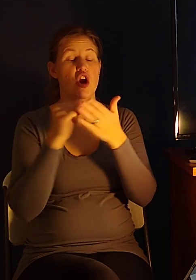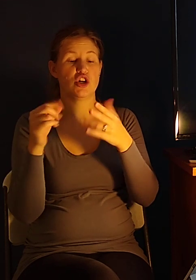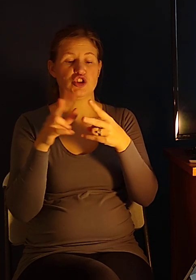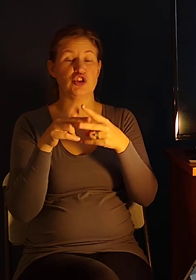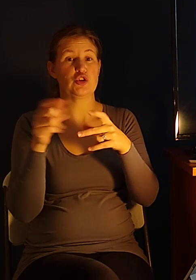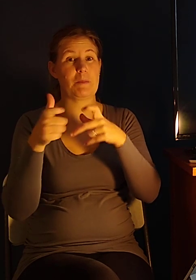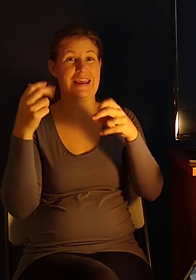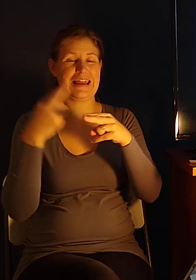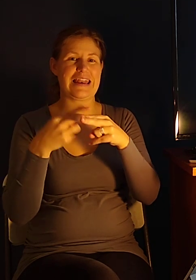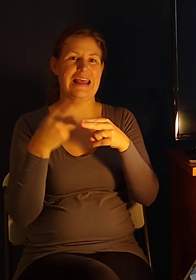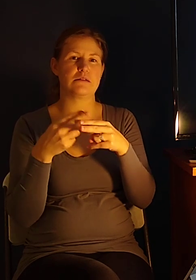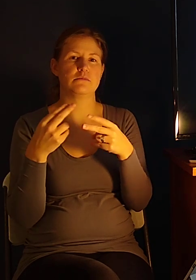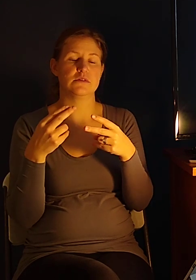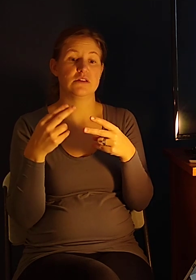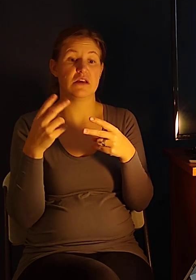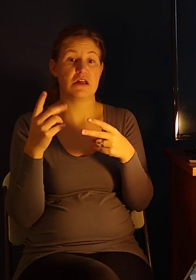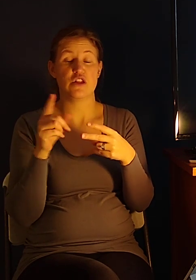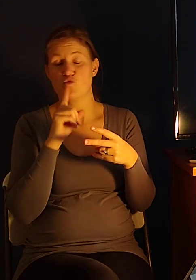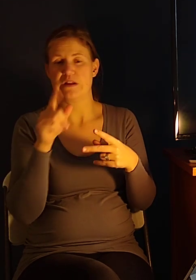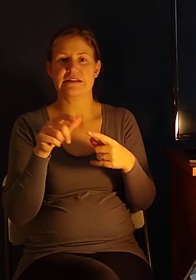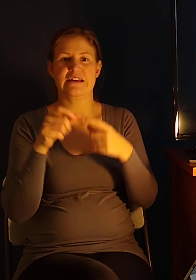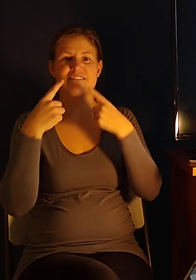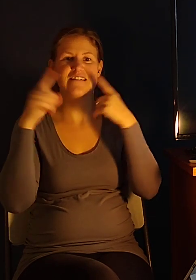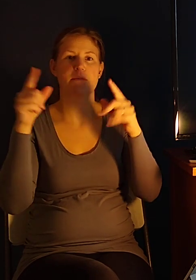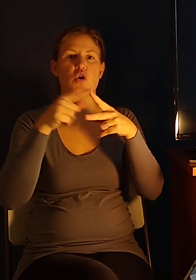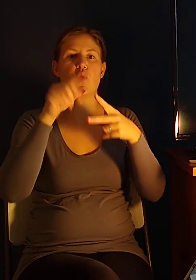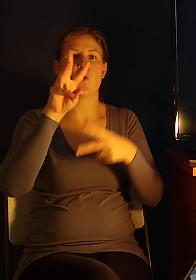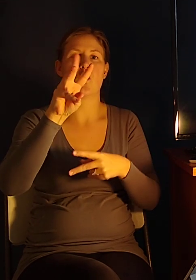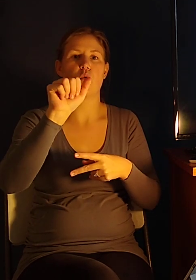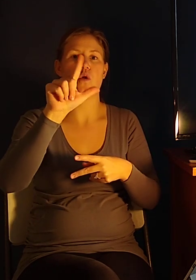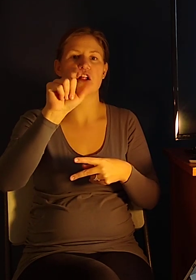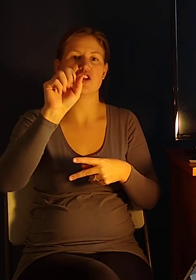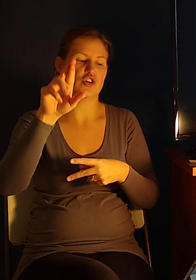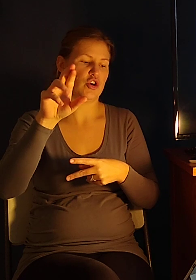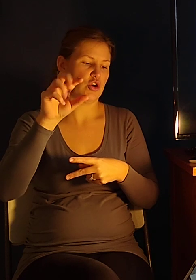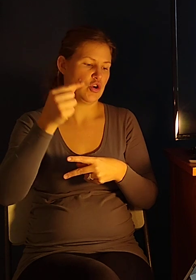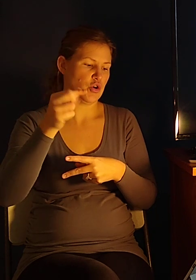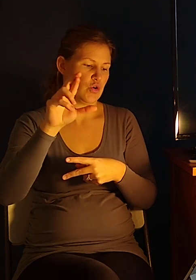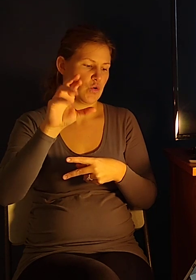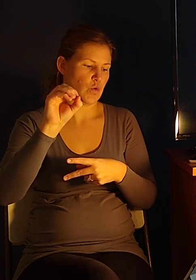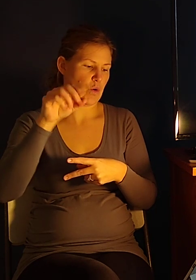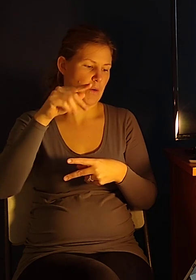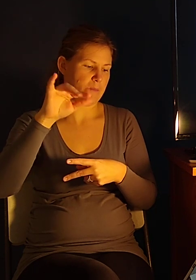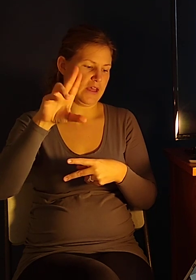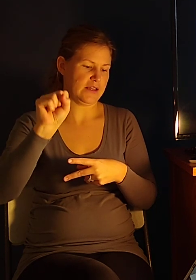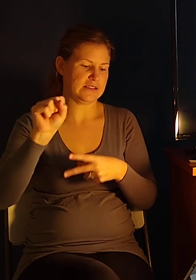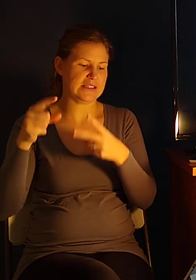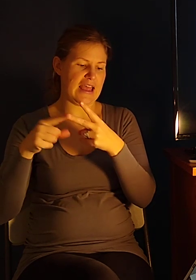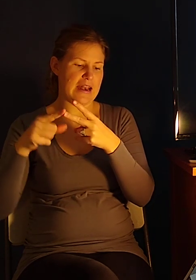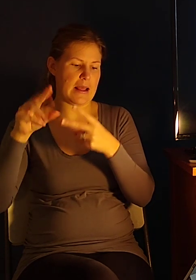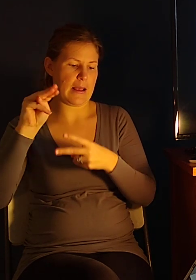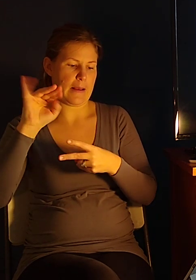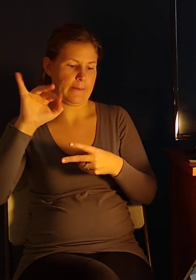names that especially famous are Walter Gropius and Mies van der Rohe. They both were directors